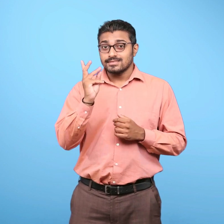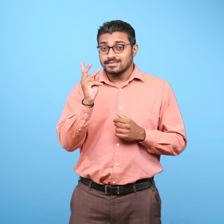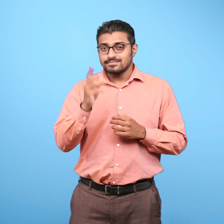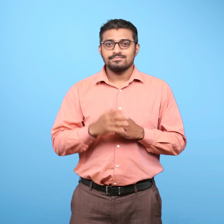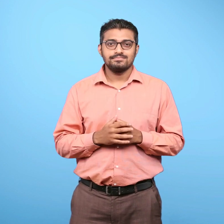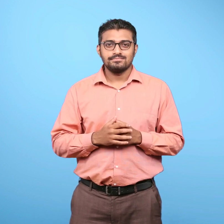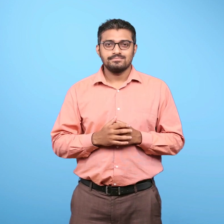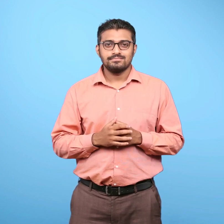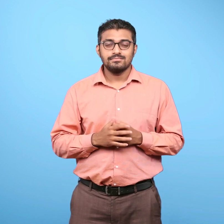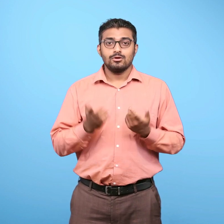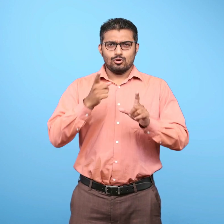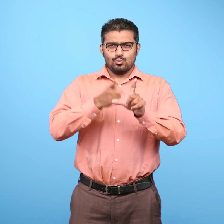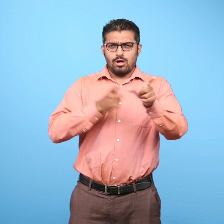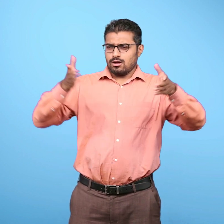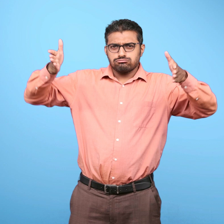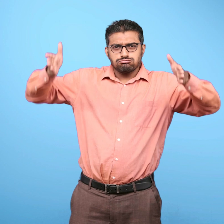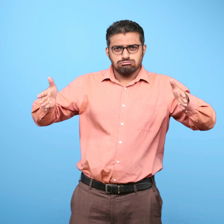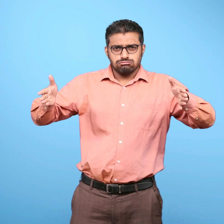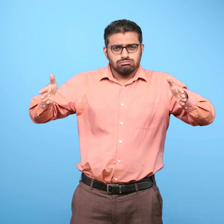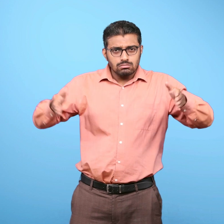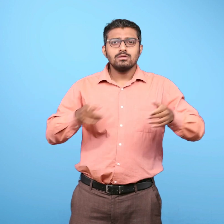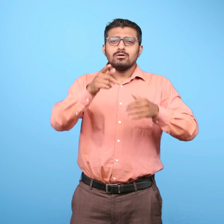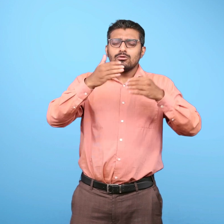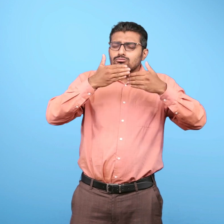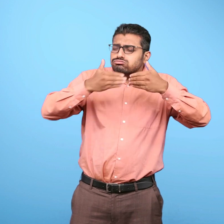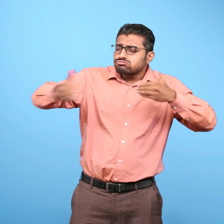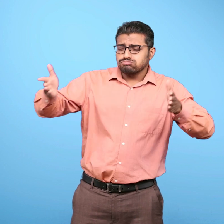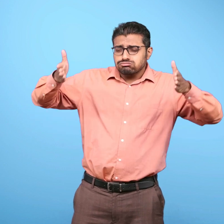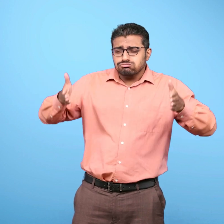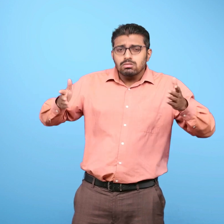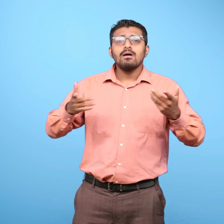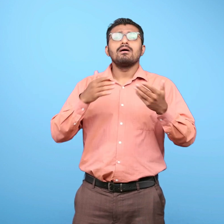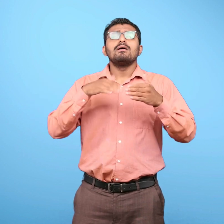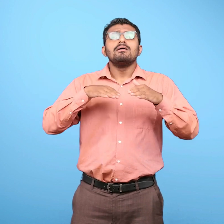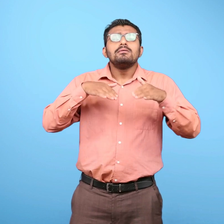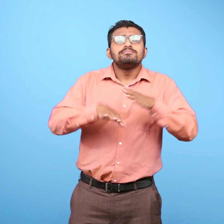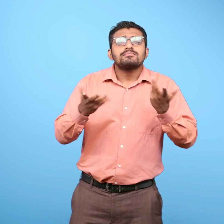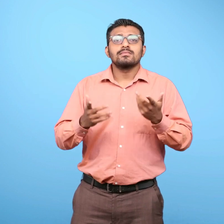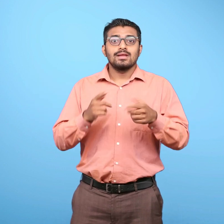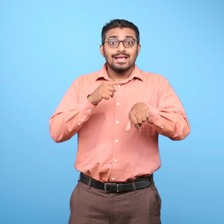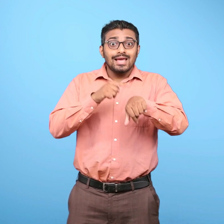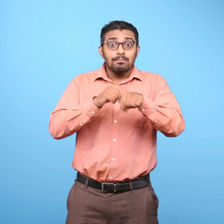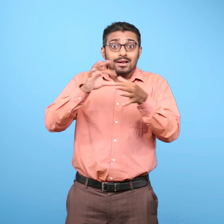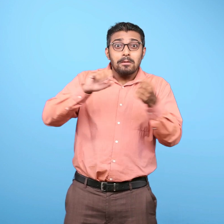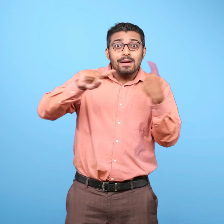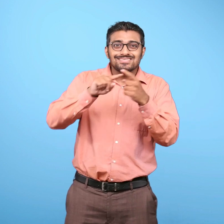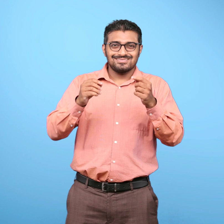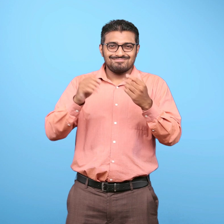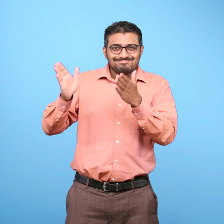3. Maintain a record for 1 year of the seasonal changes in vegetables,